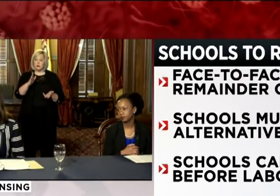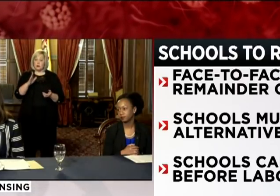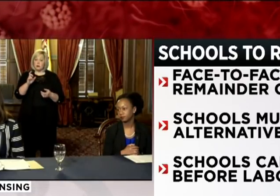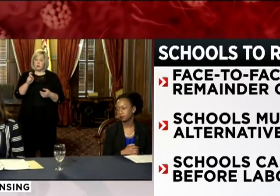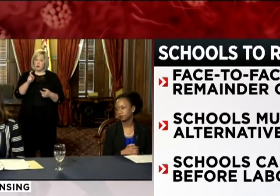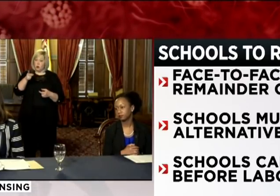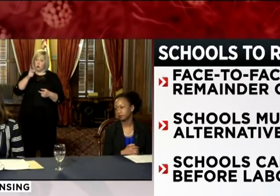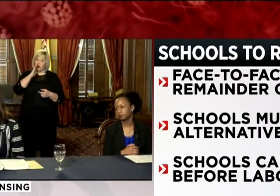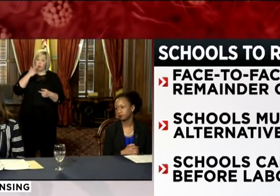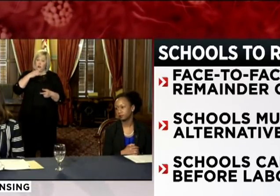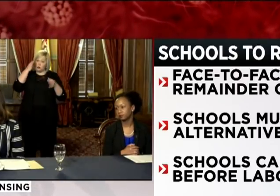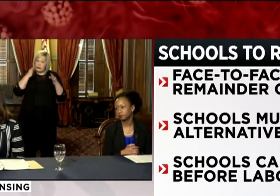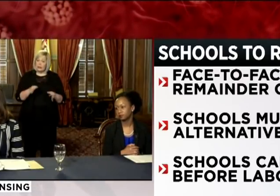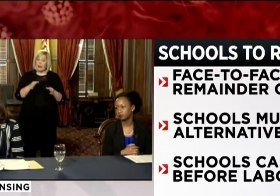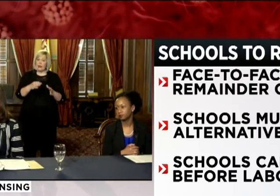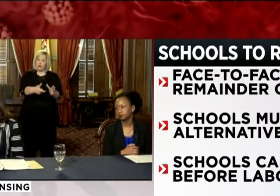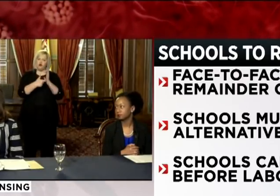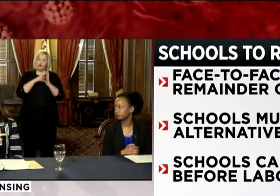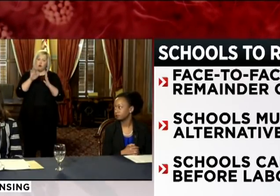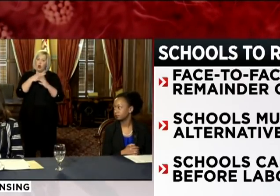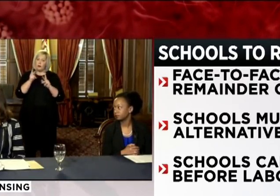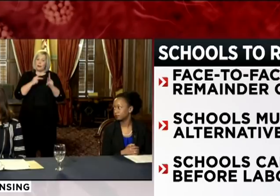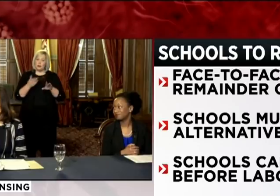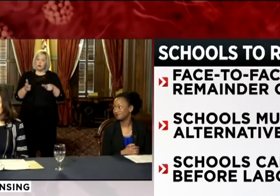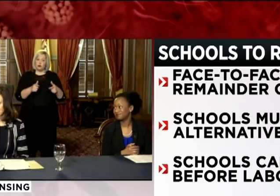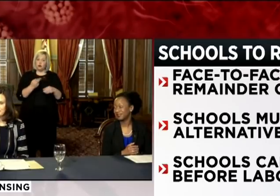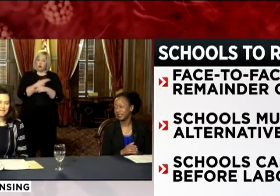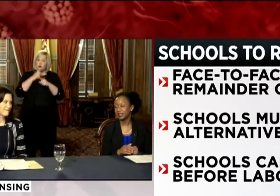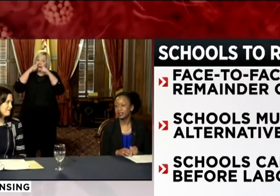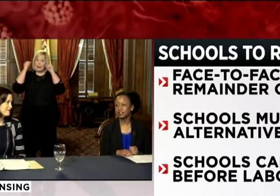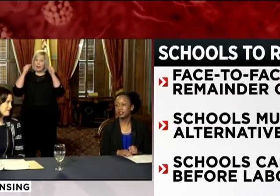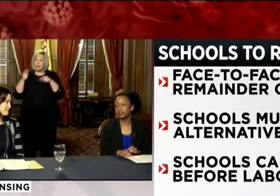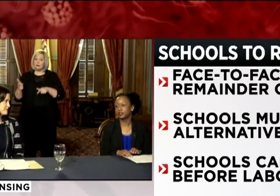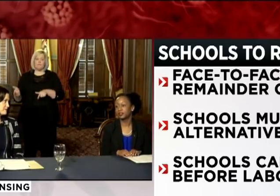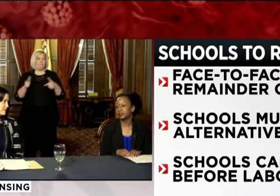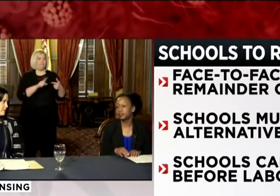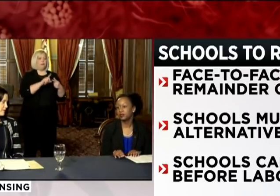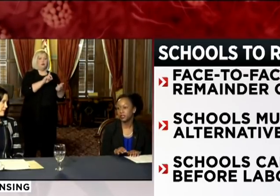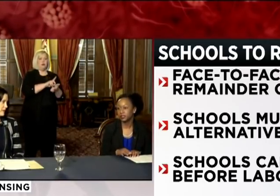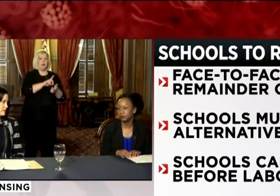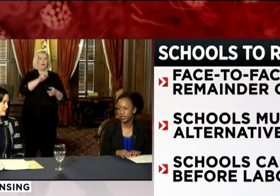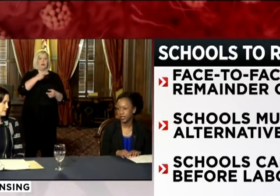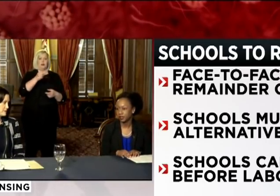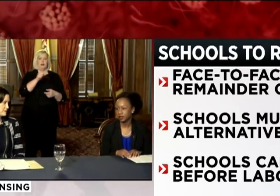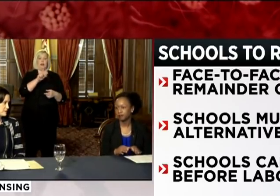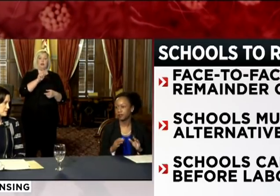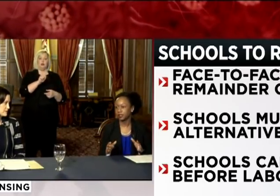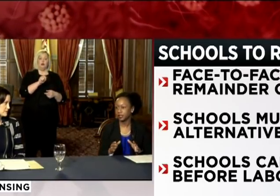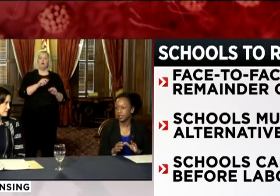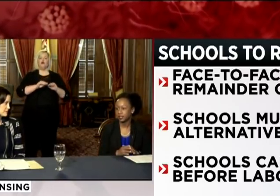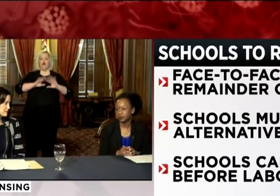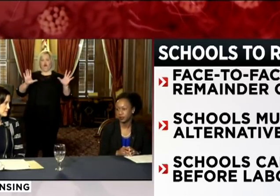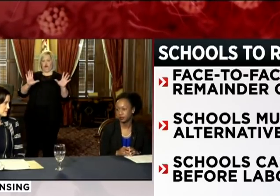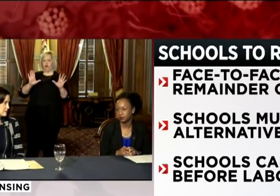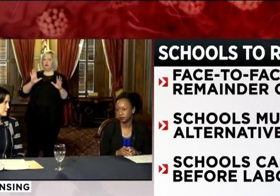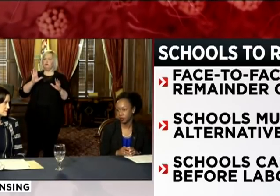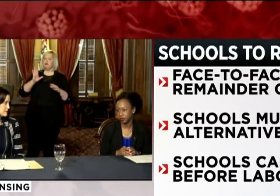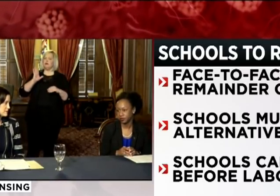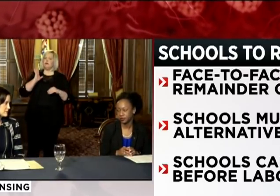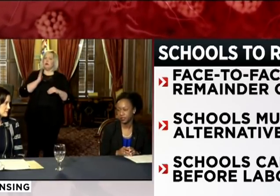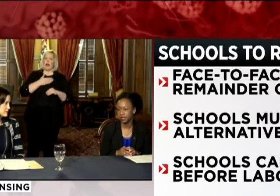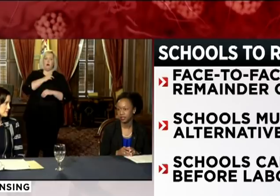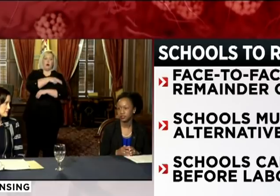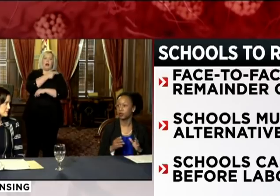such a requirement here in Michigan? I'm going to hand that one to Dr. Khaldun. Sure. So there's no question right now that our frontline